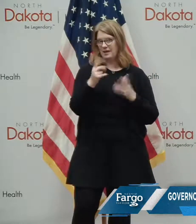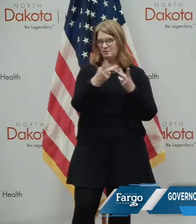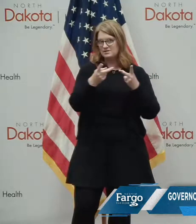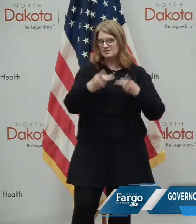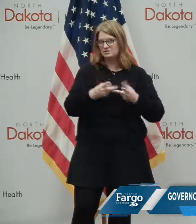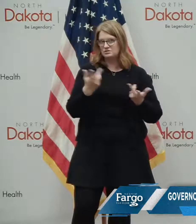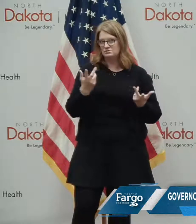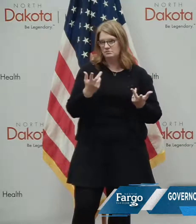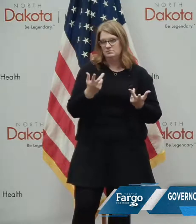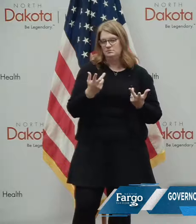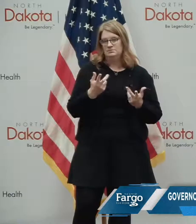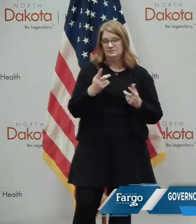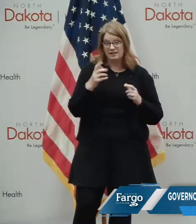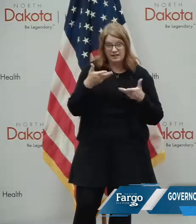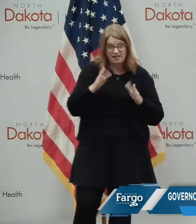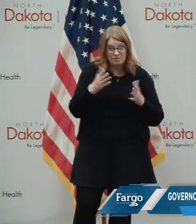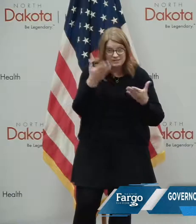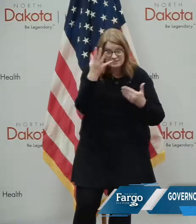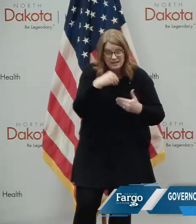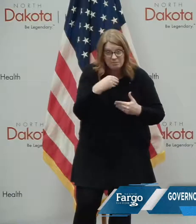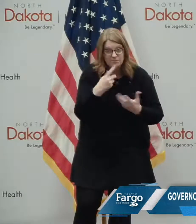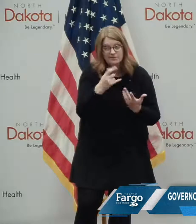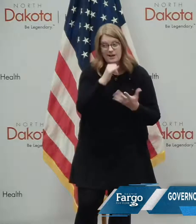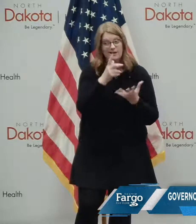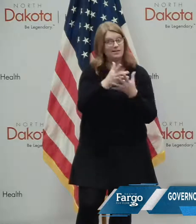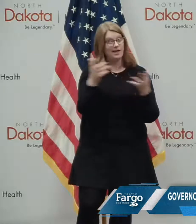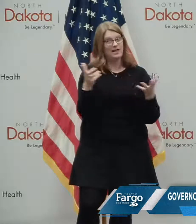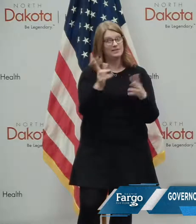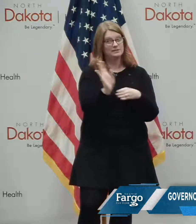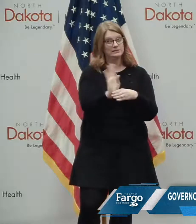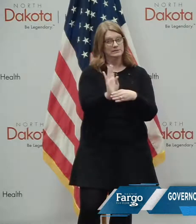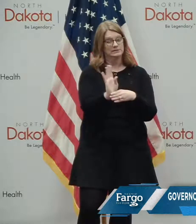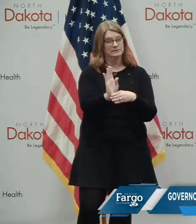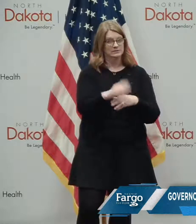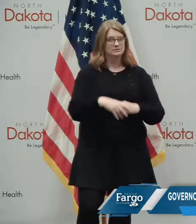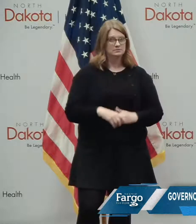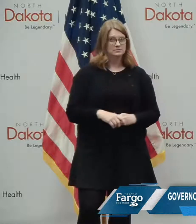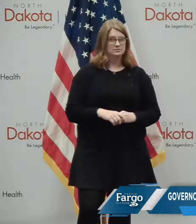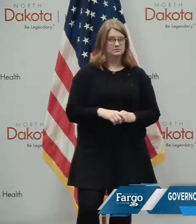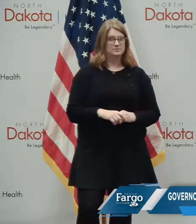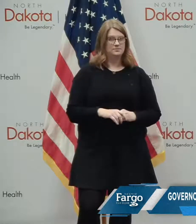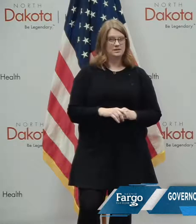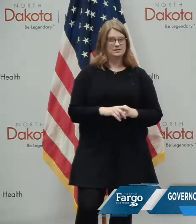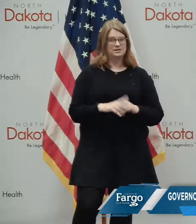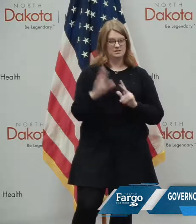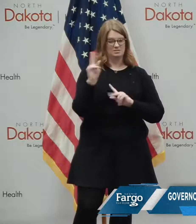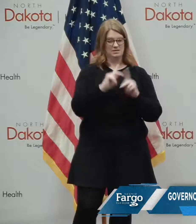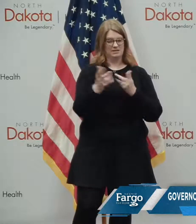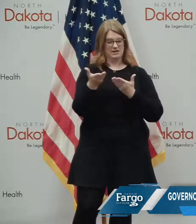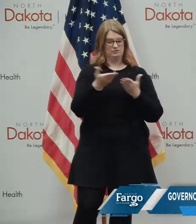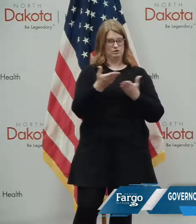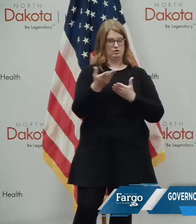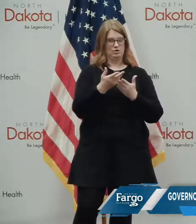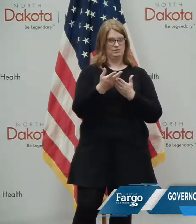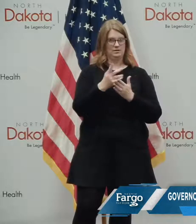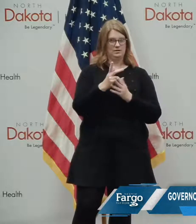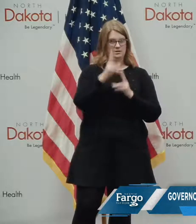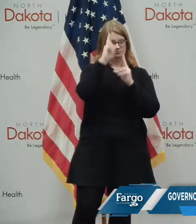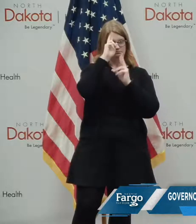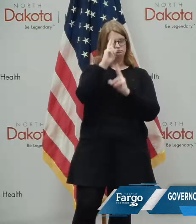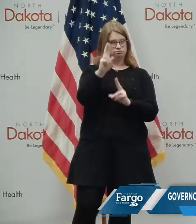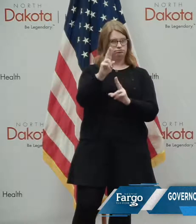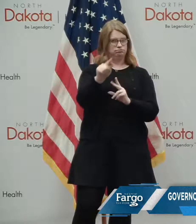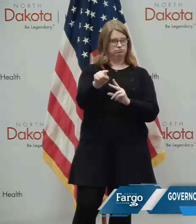a chance to sleep. And so I think that, again, I've got great respect for the people that have served in that role and anybody that would